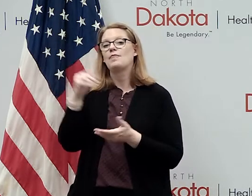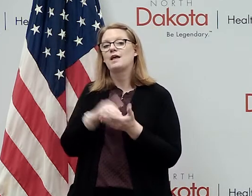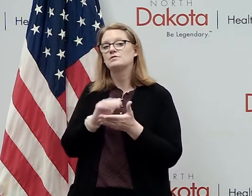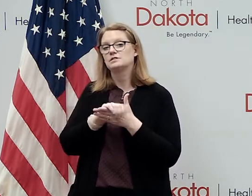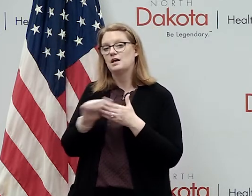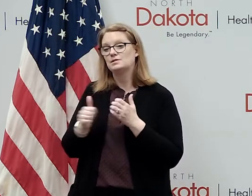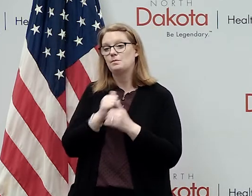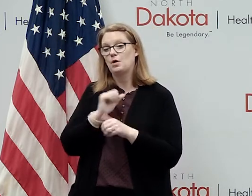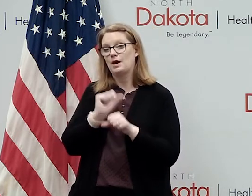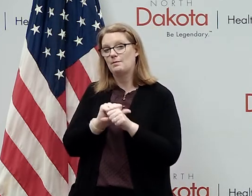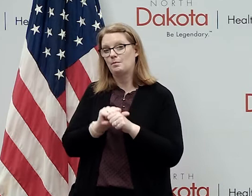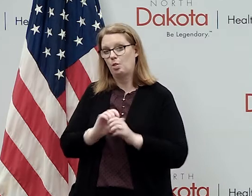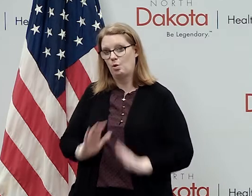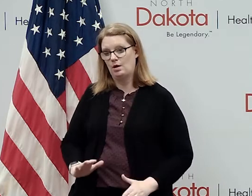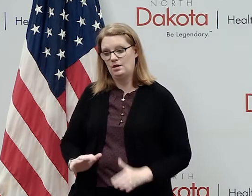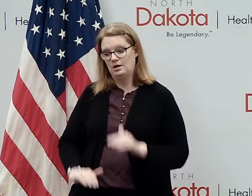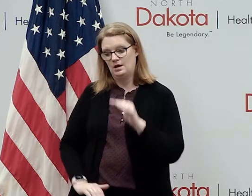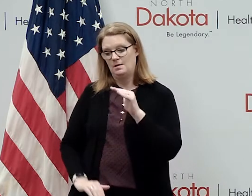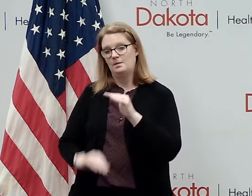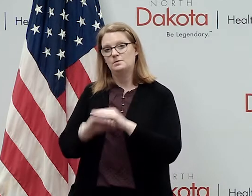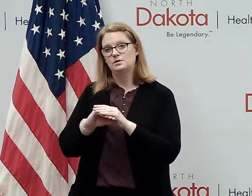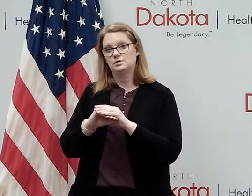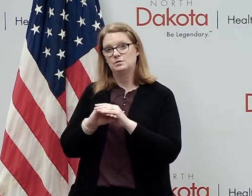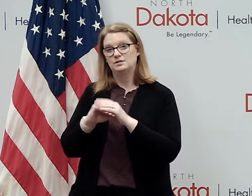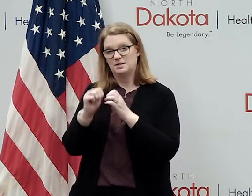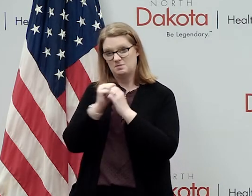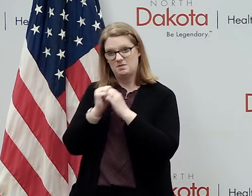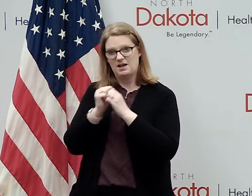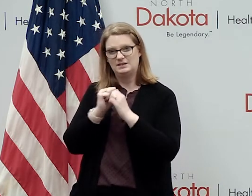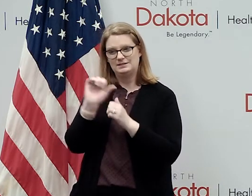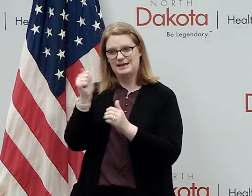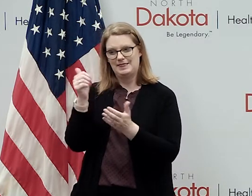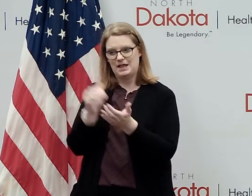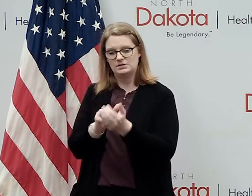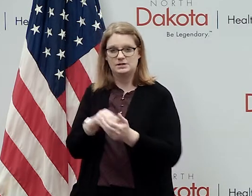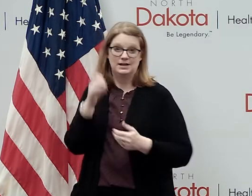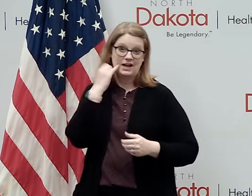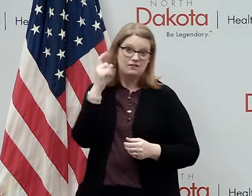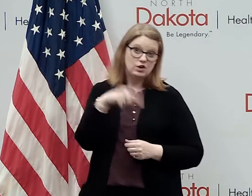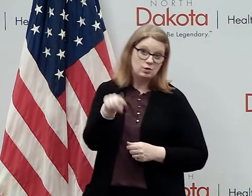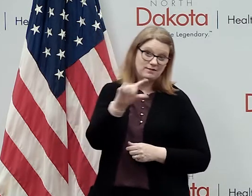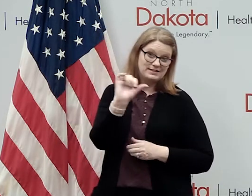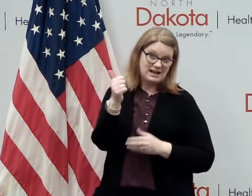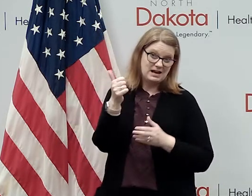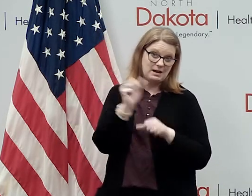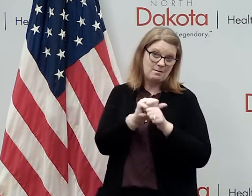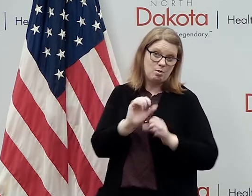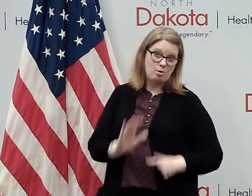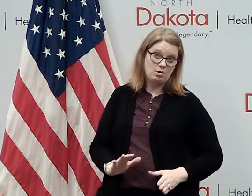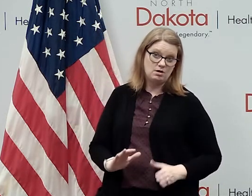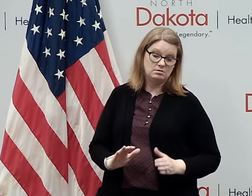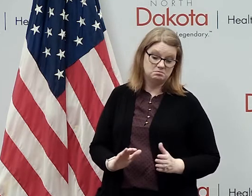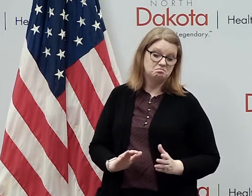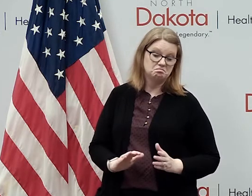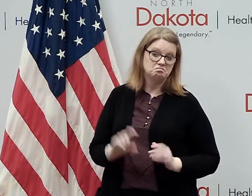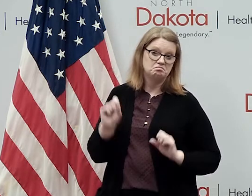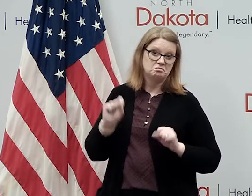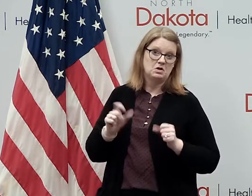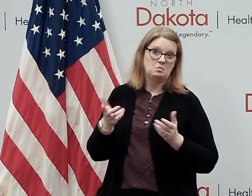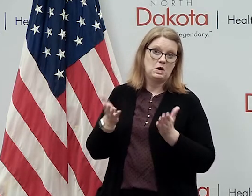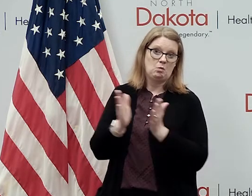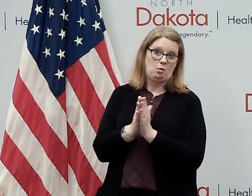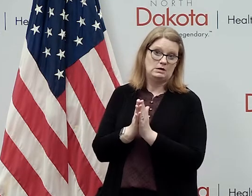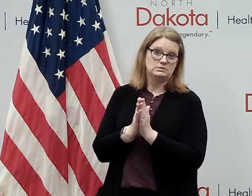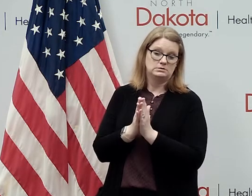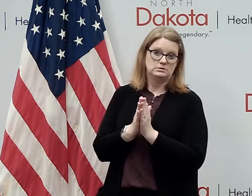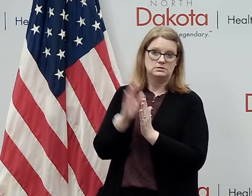employee, up to a combined amount of $10,000. So if you've got 10 employees or more, you could request